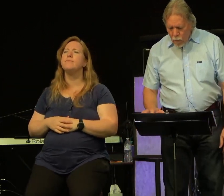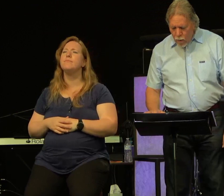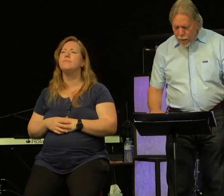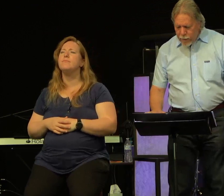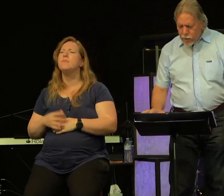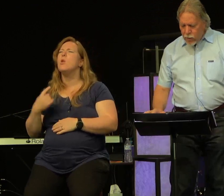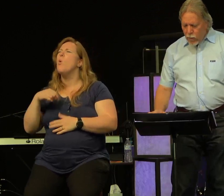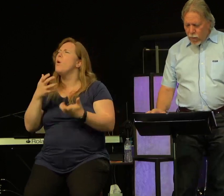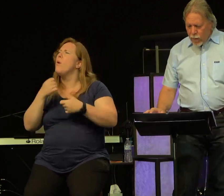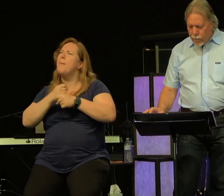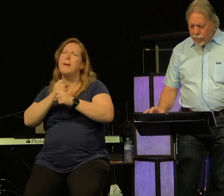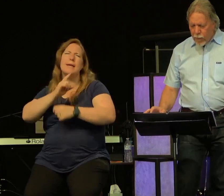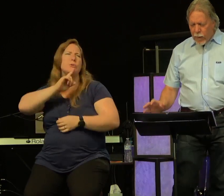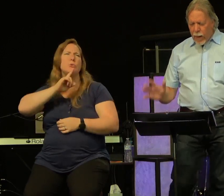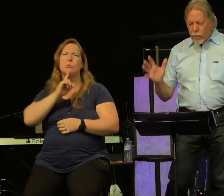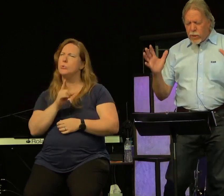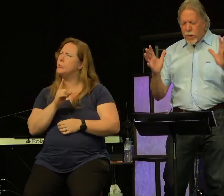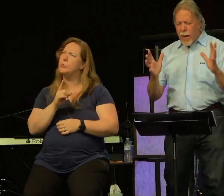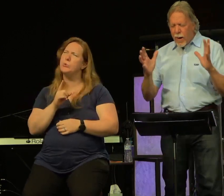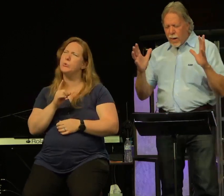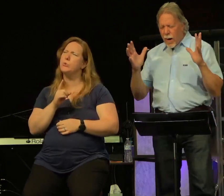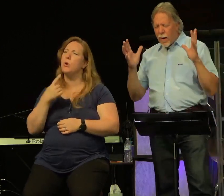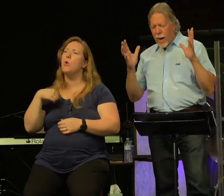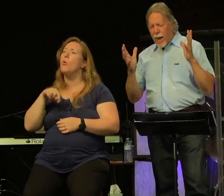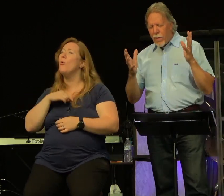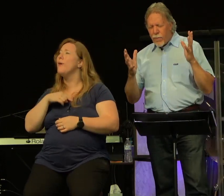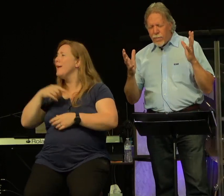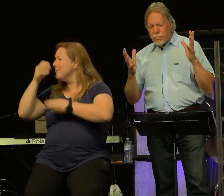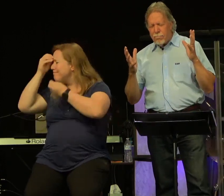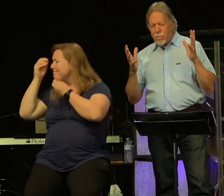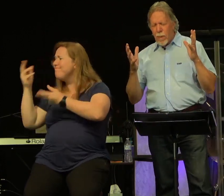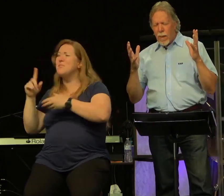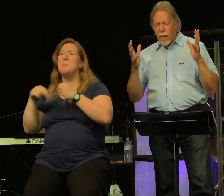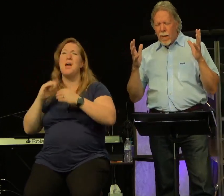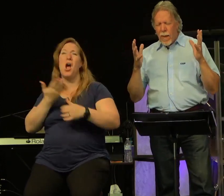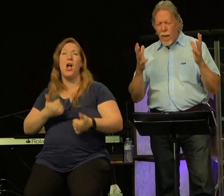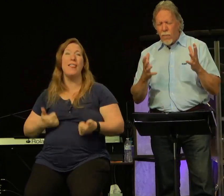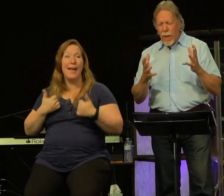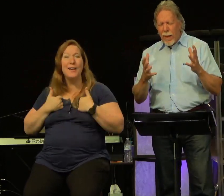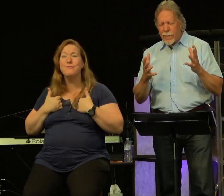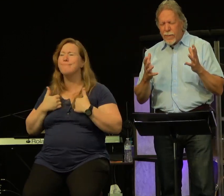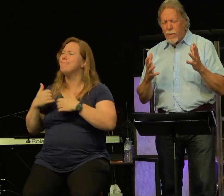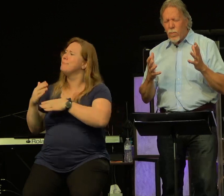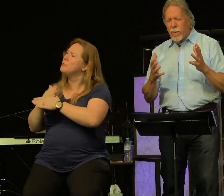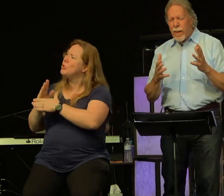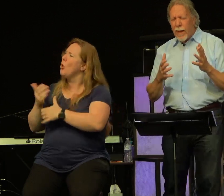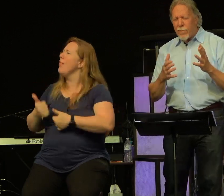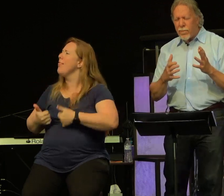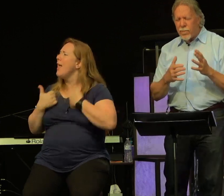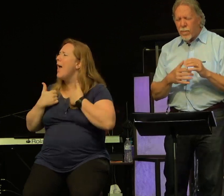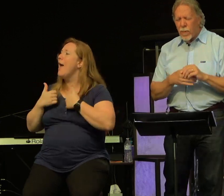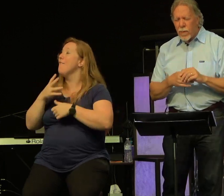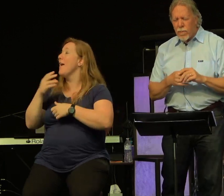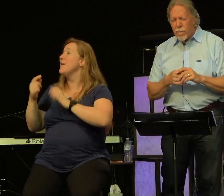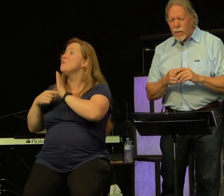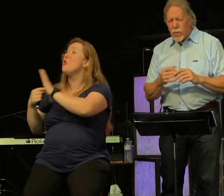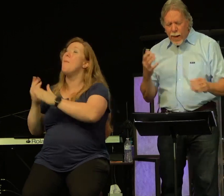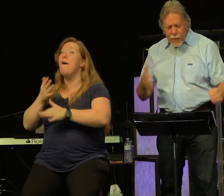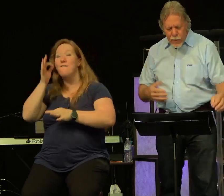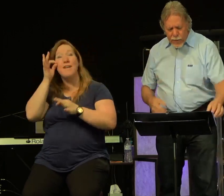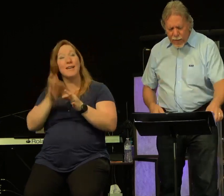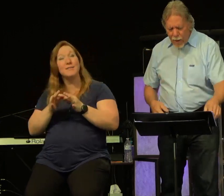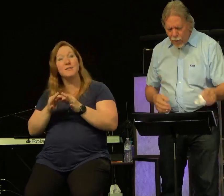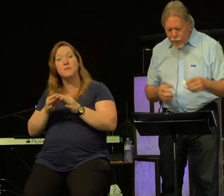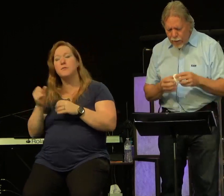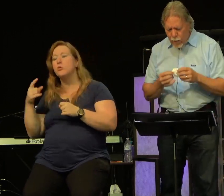We want to make sure that we share our life and faith with them so they